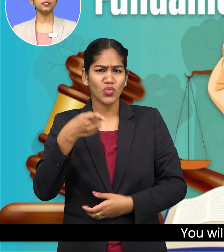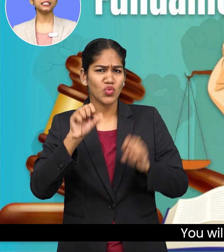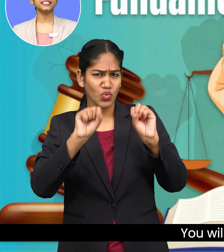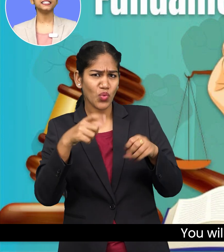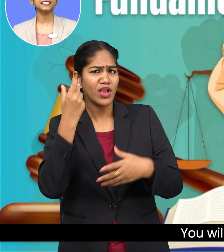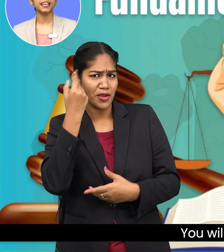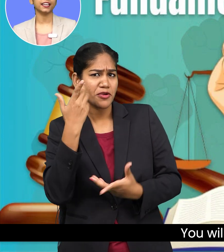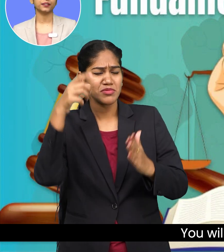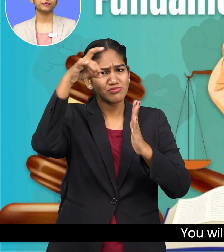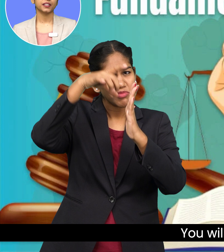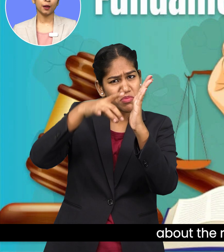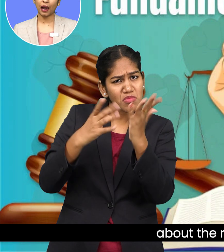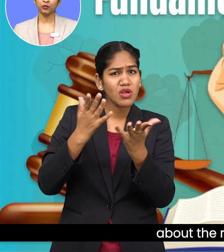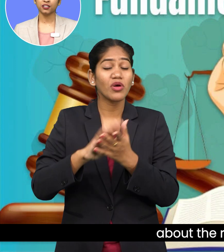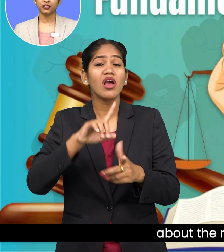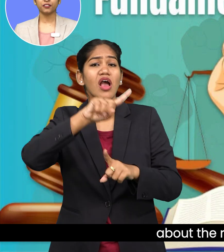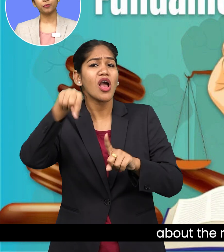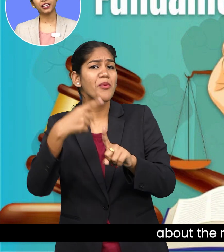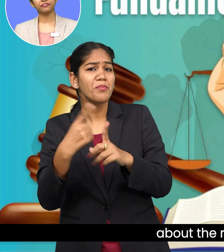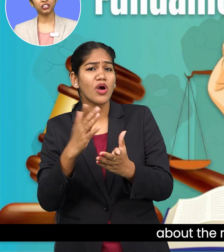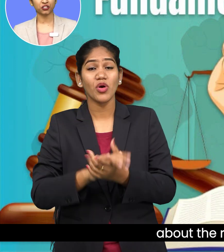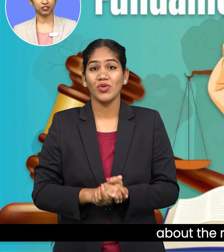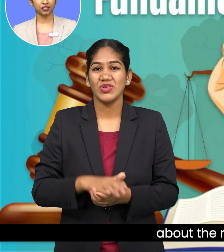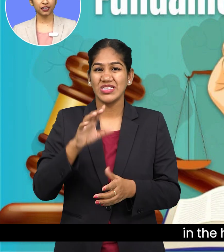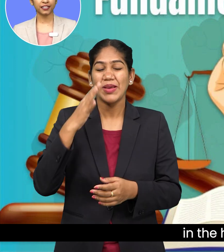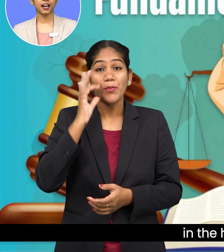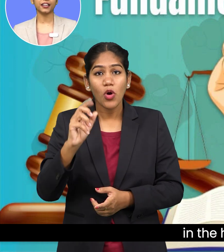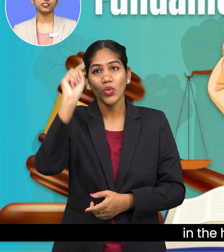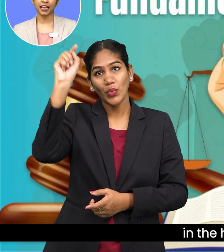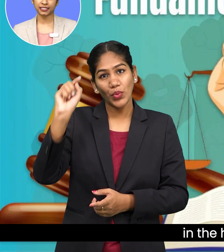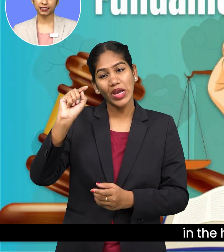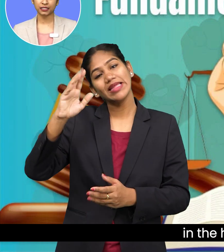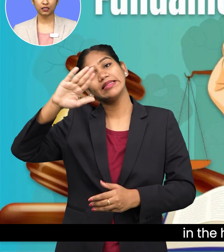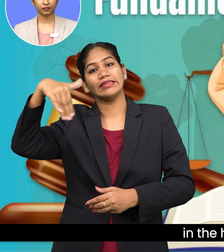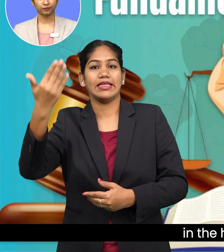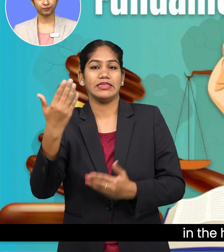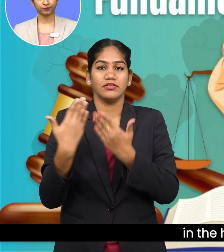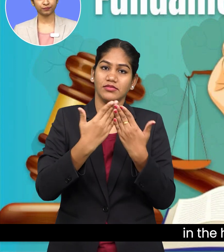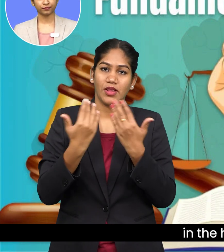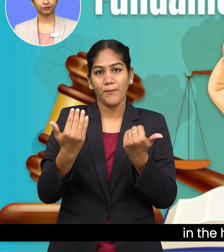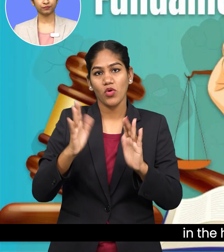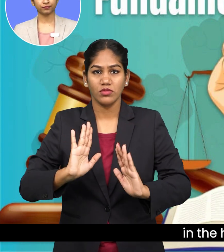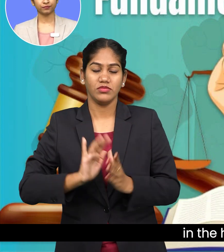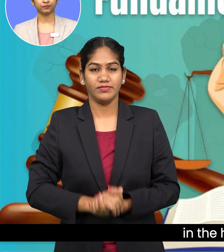You will learn in detail about the remaining features in the higher classes.